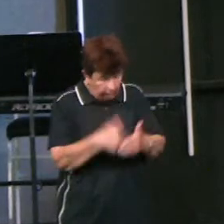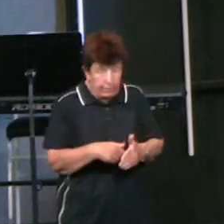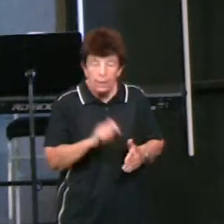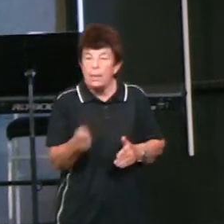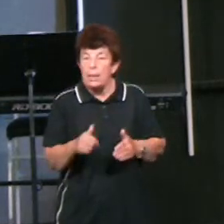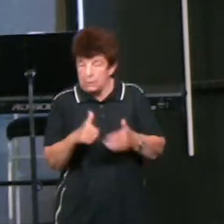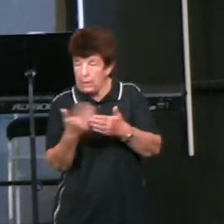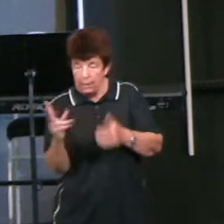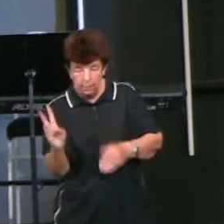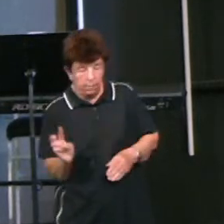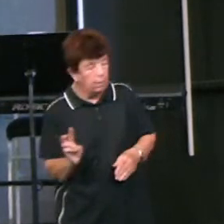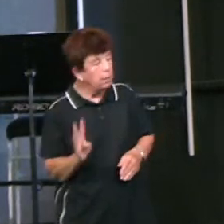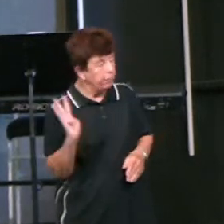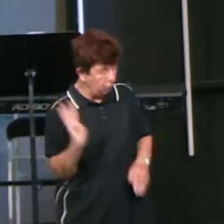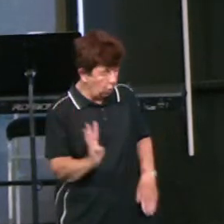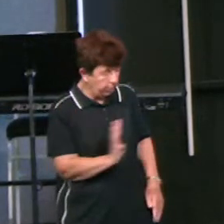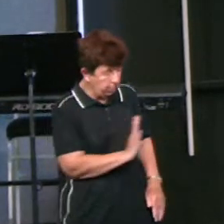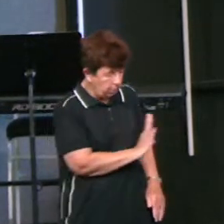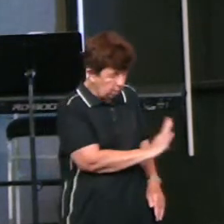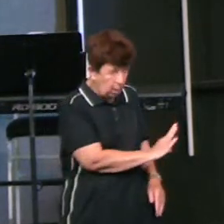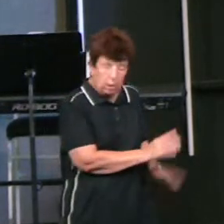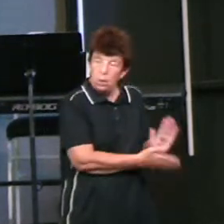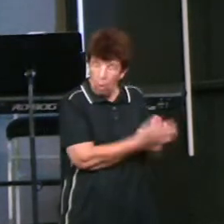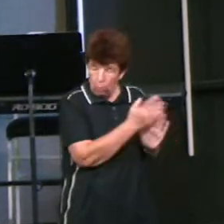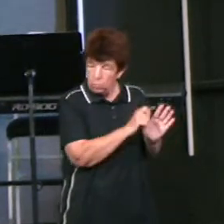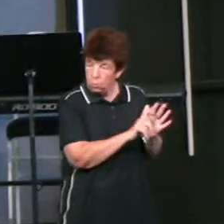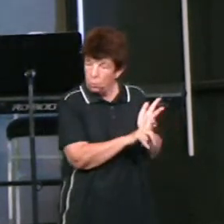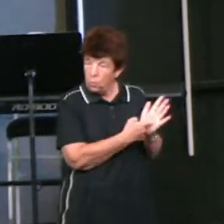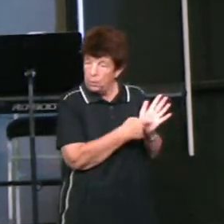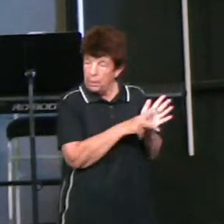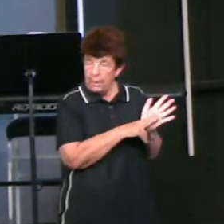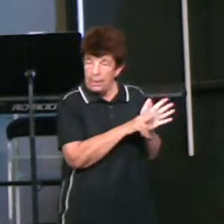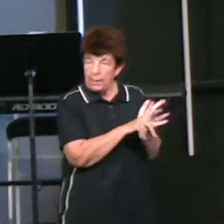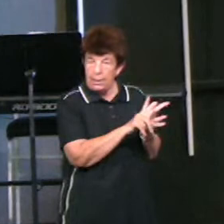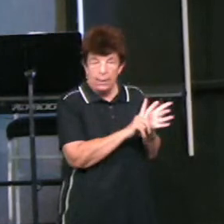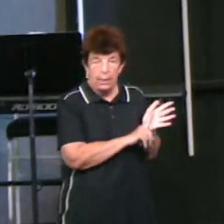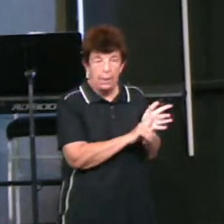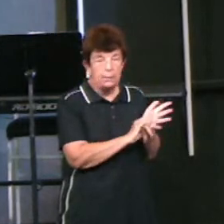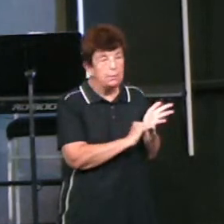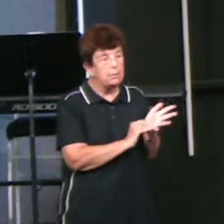off. Peter journeys with them to Cornelius.